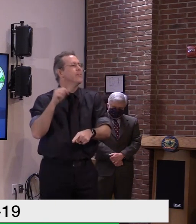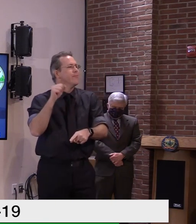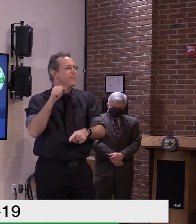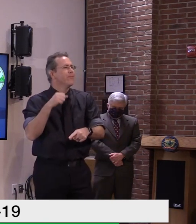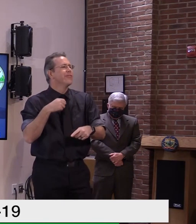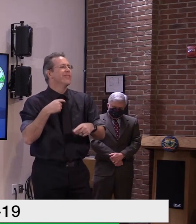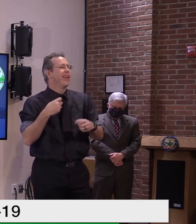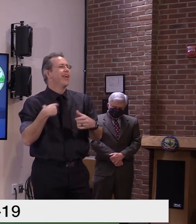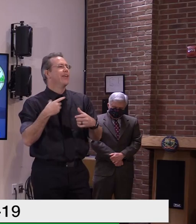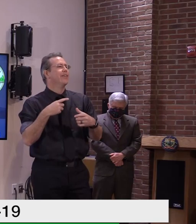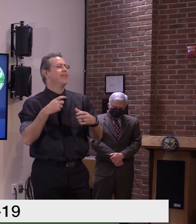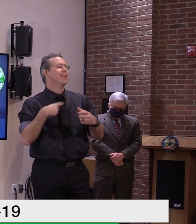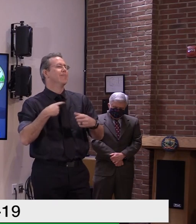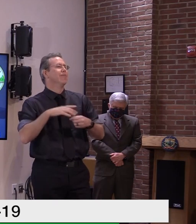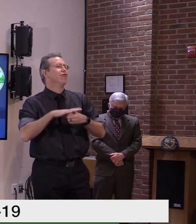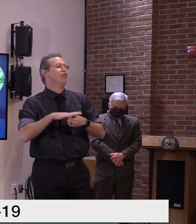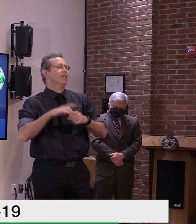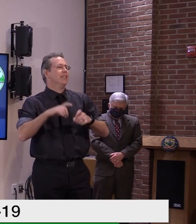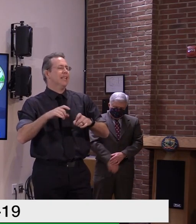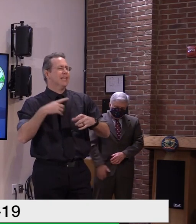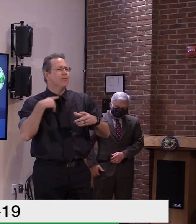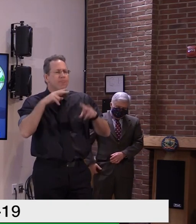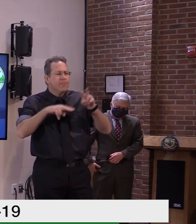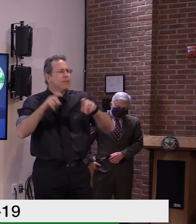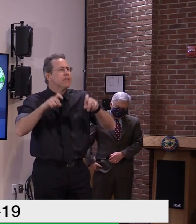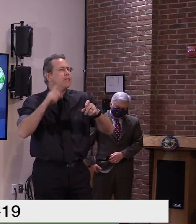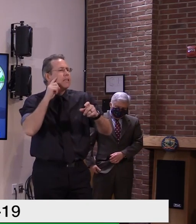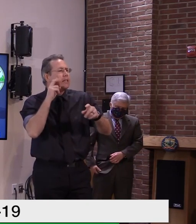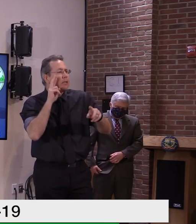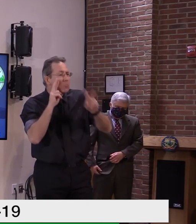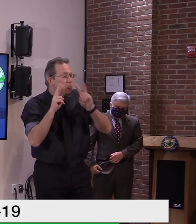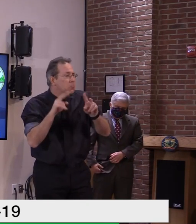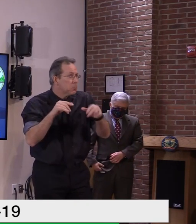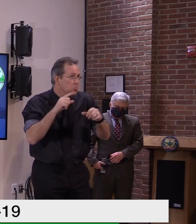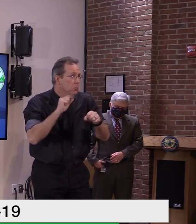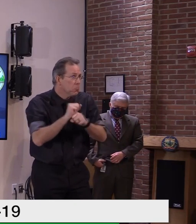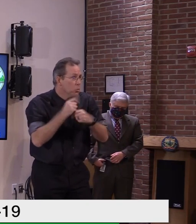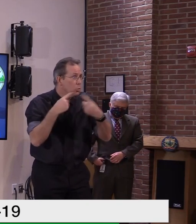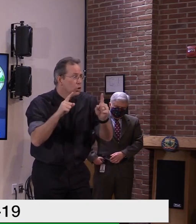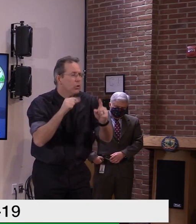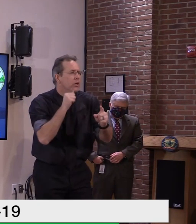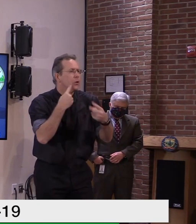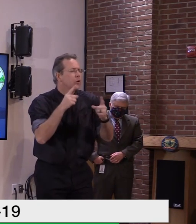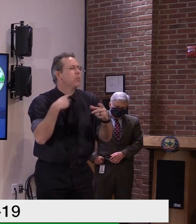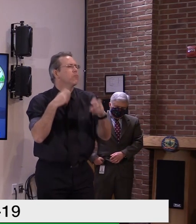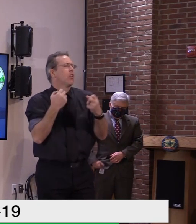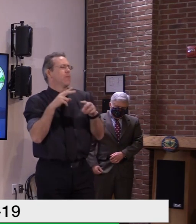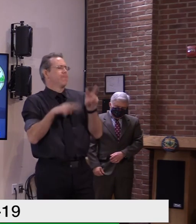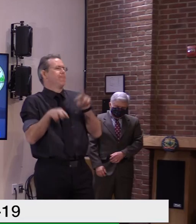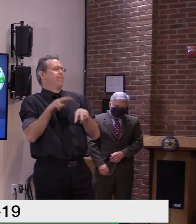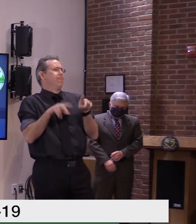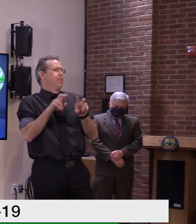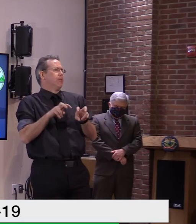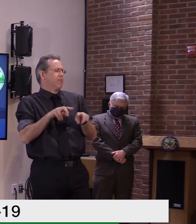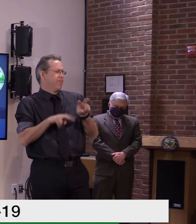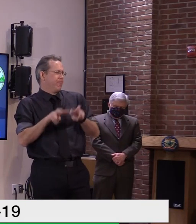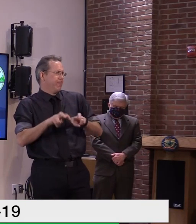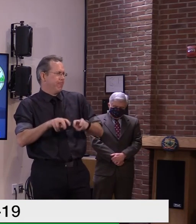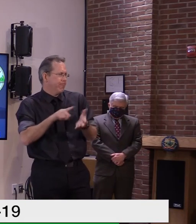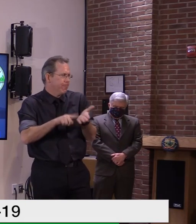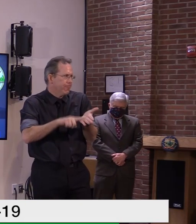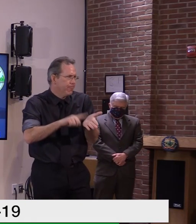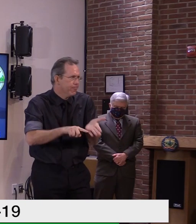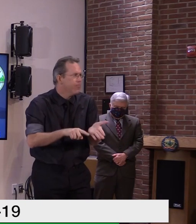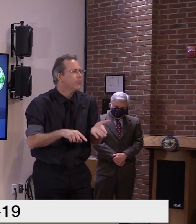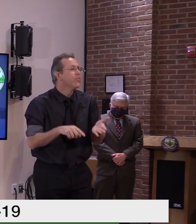pensions. It is something they have done as in their work as a nonprofit charitable trust for many states.